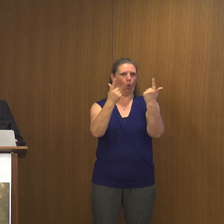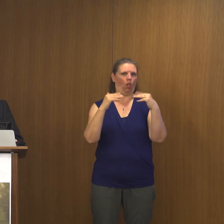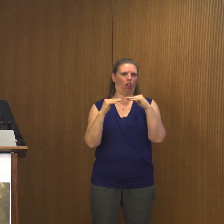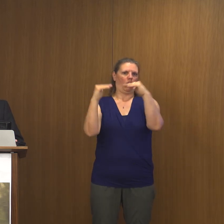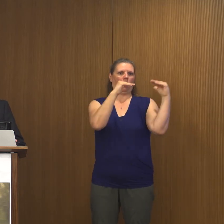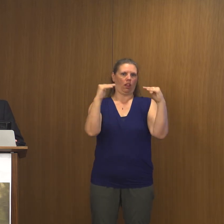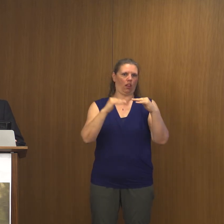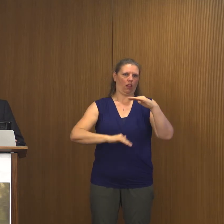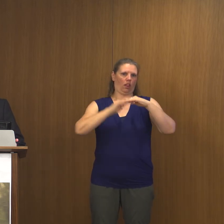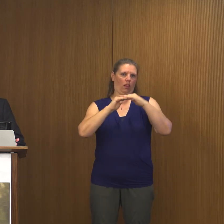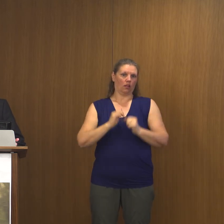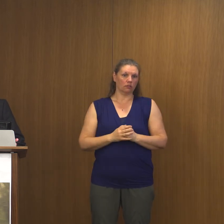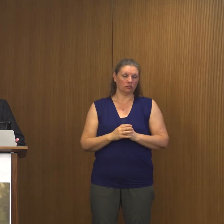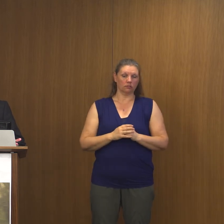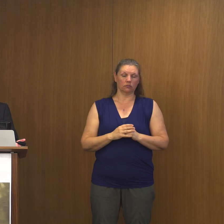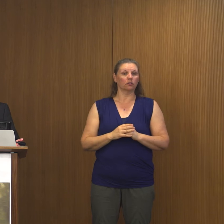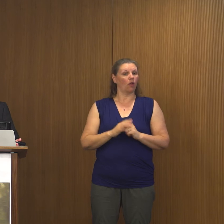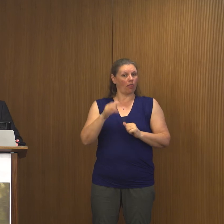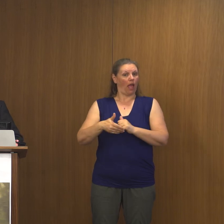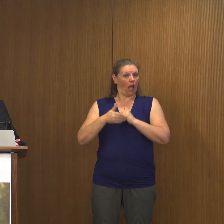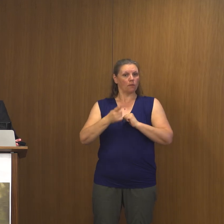way. This helps guide things like